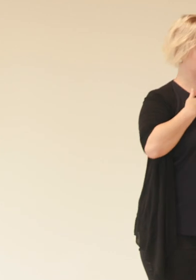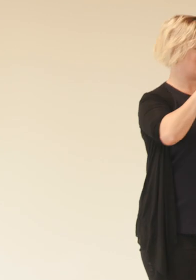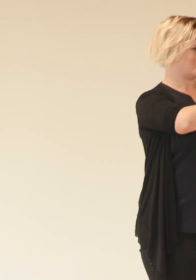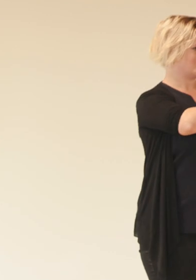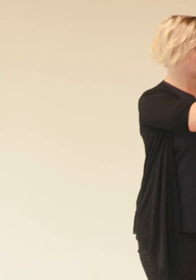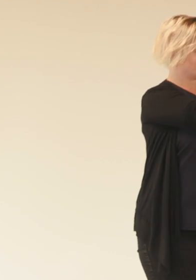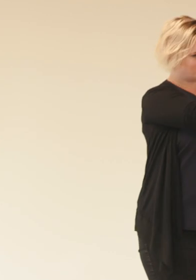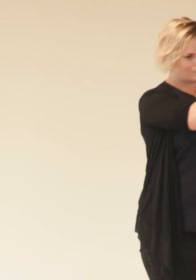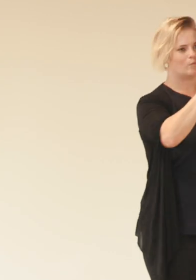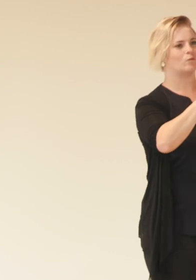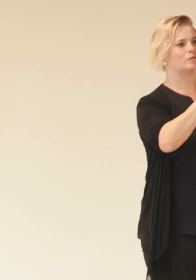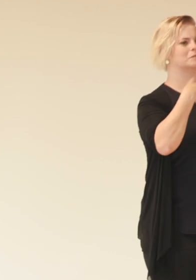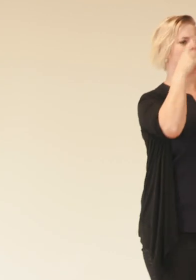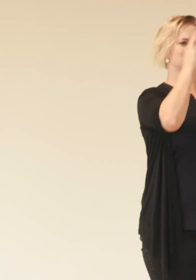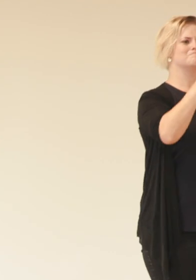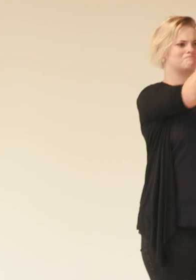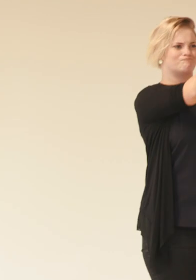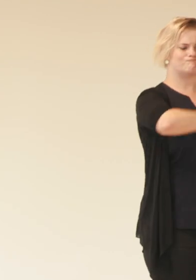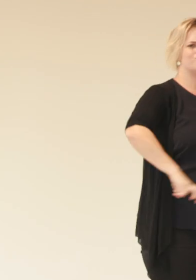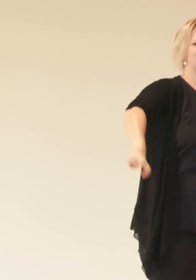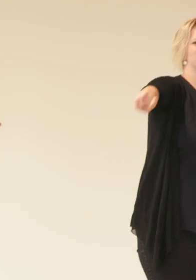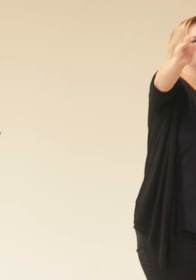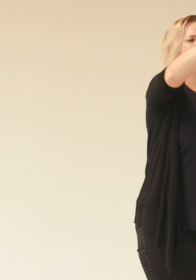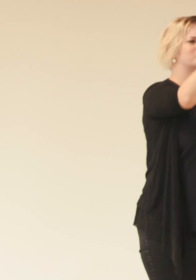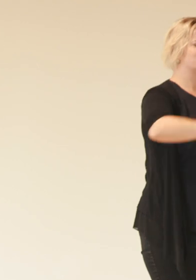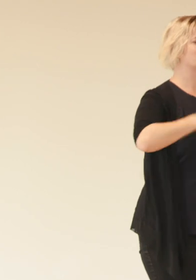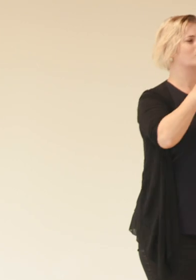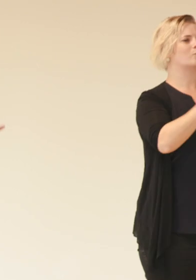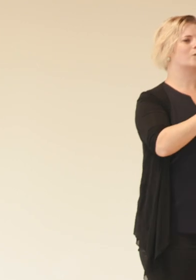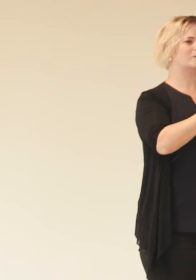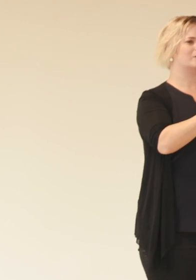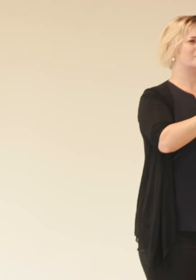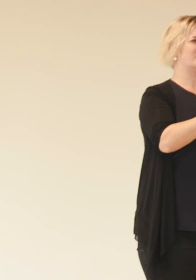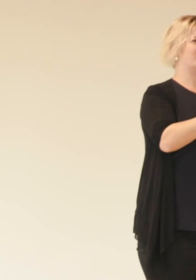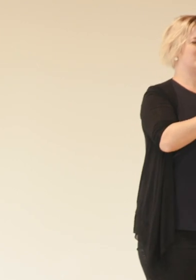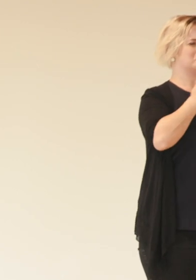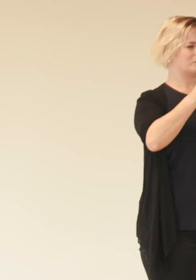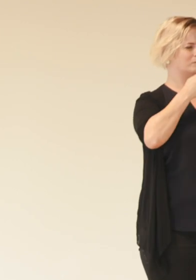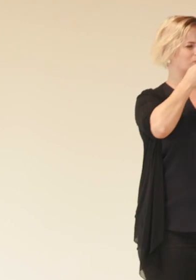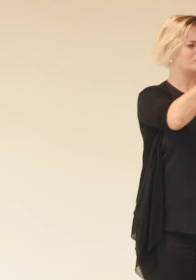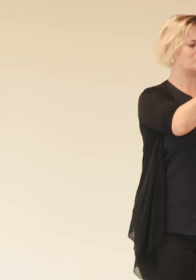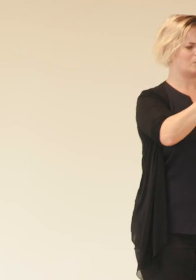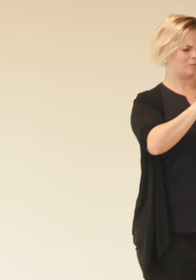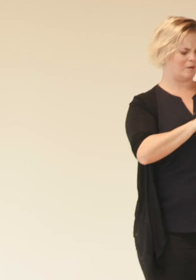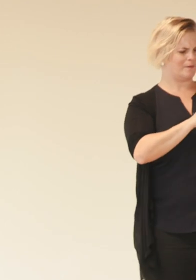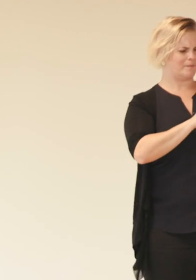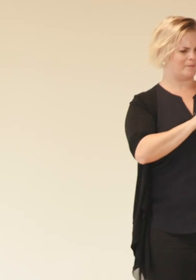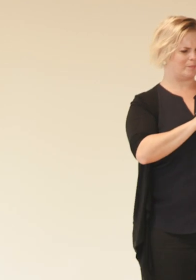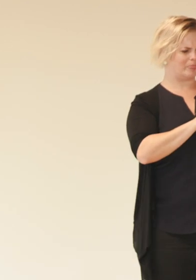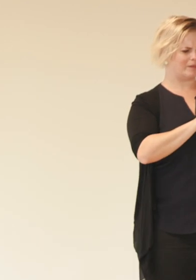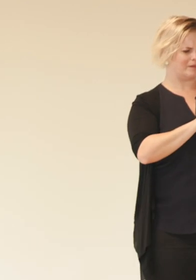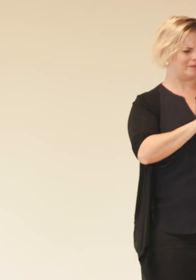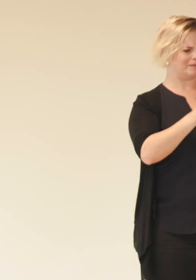everything in storage. And I started on this quest of trying to understand, well, now if I have this